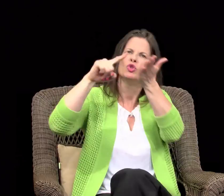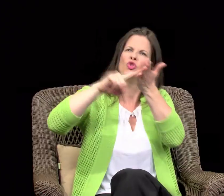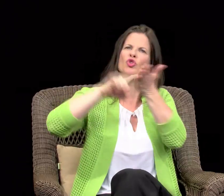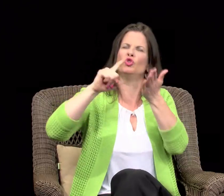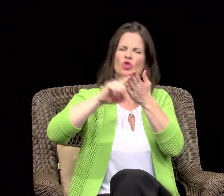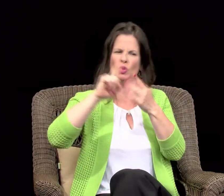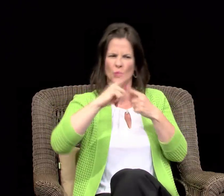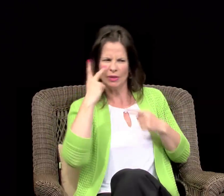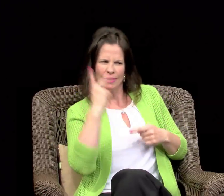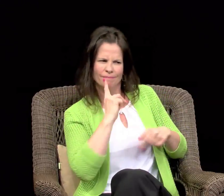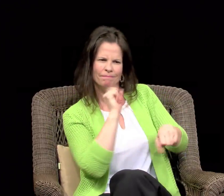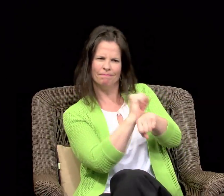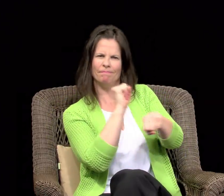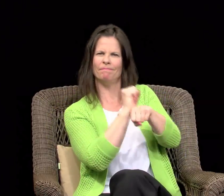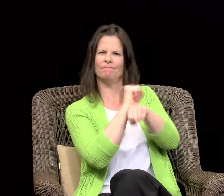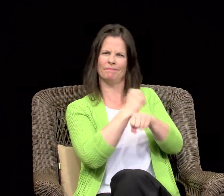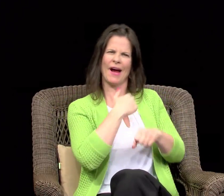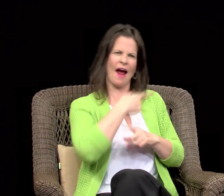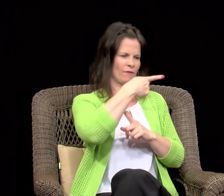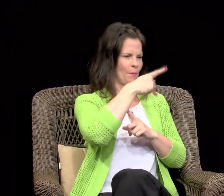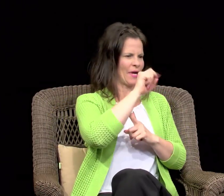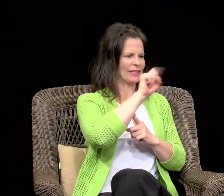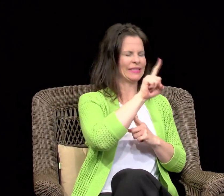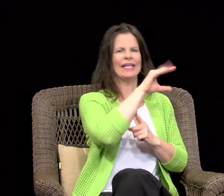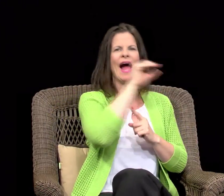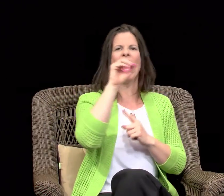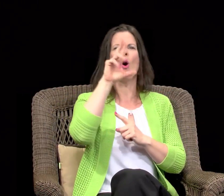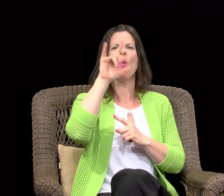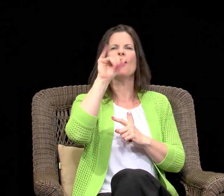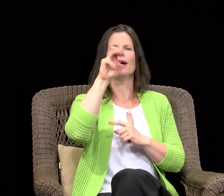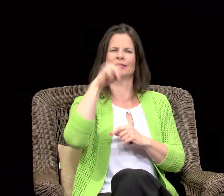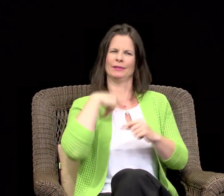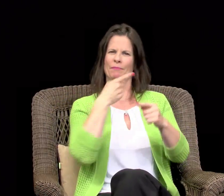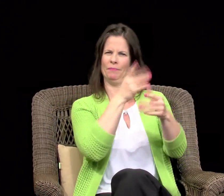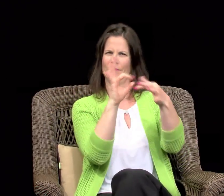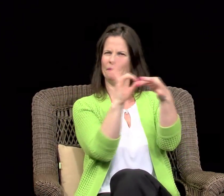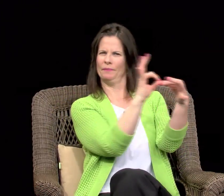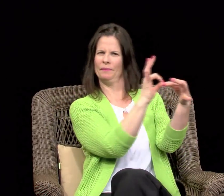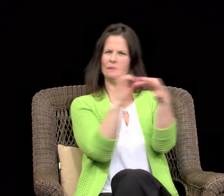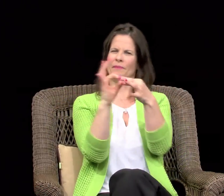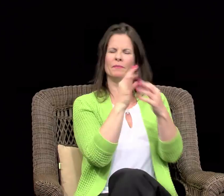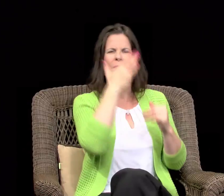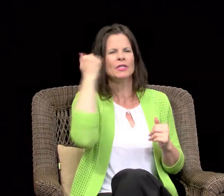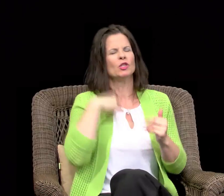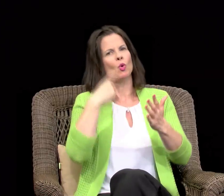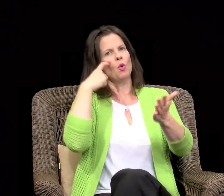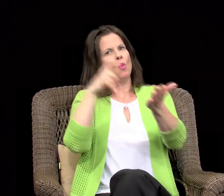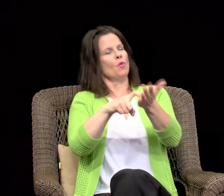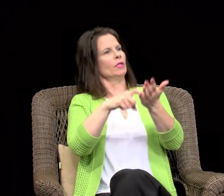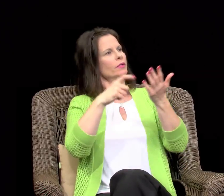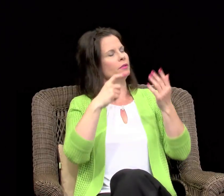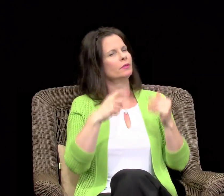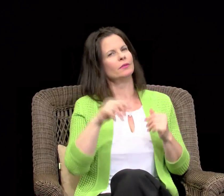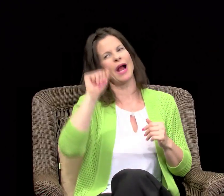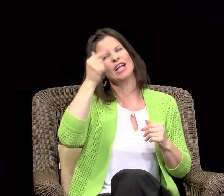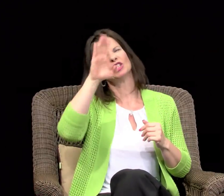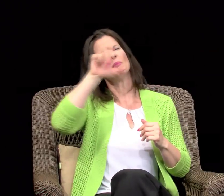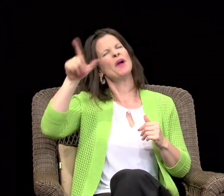you imagine that is out in the world? I think that PSD and oralism